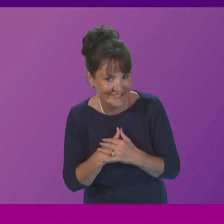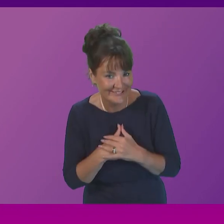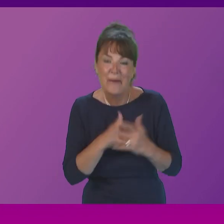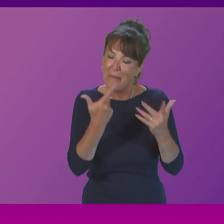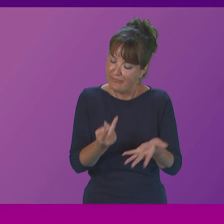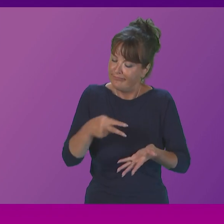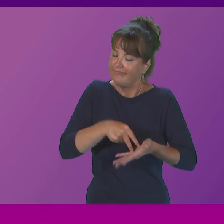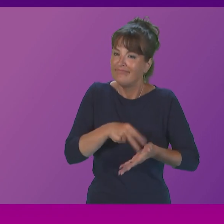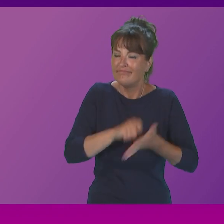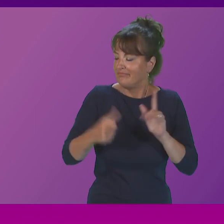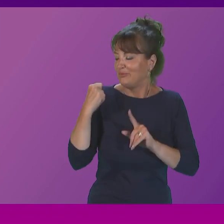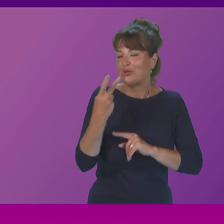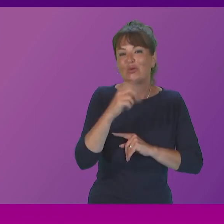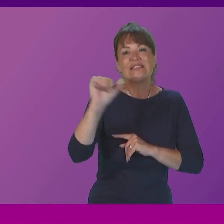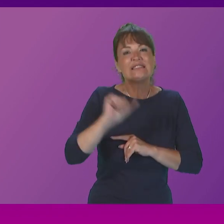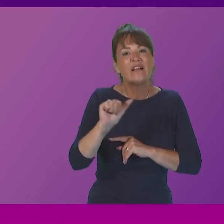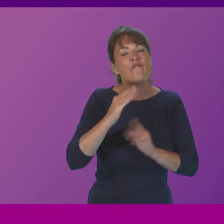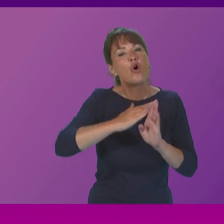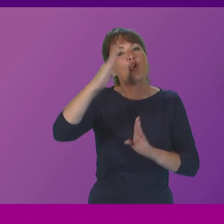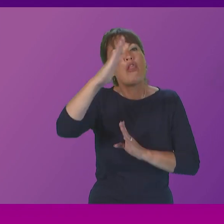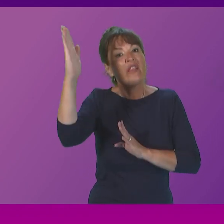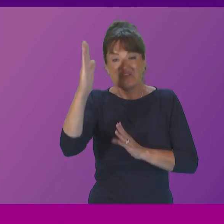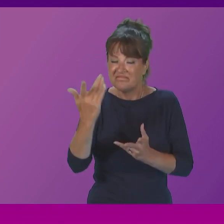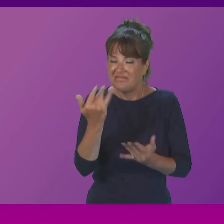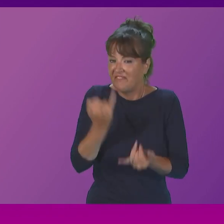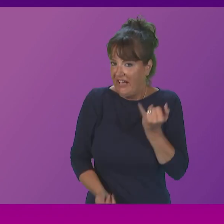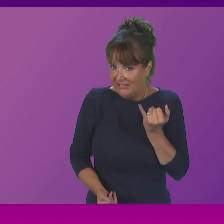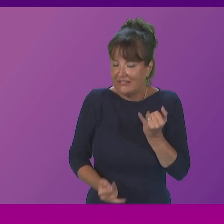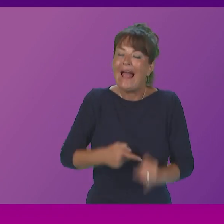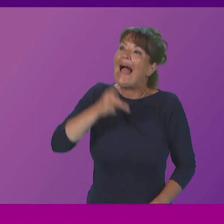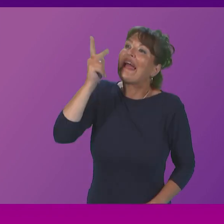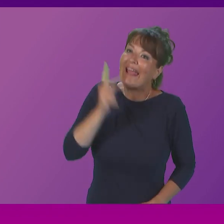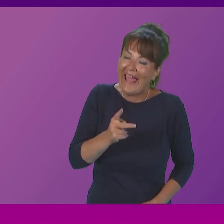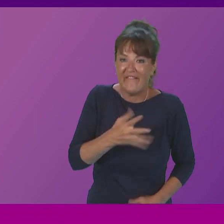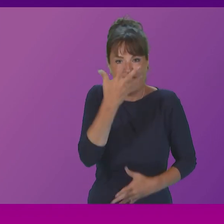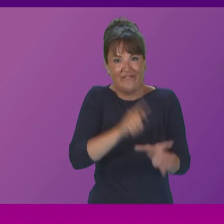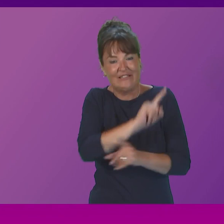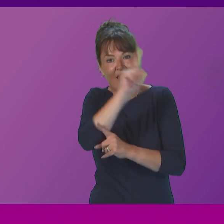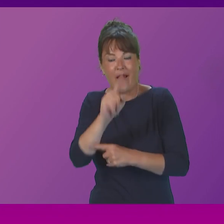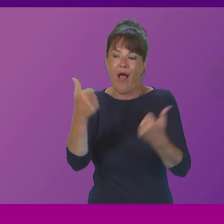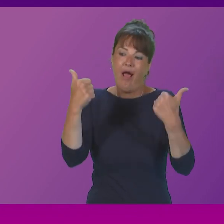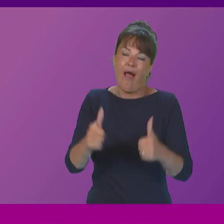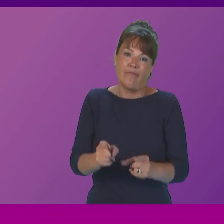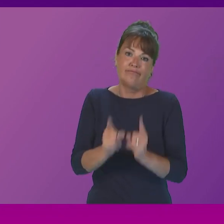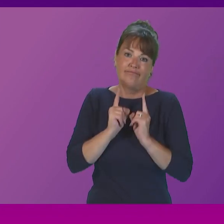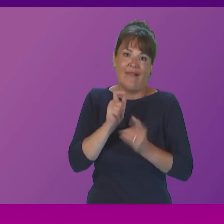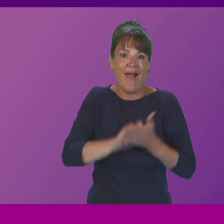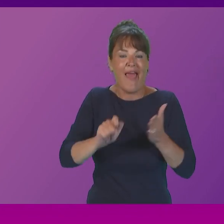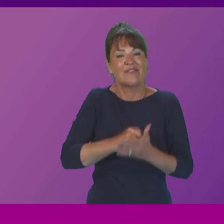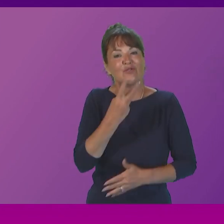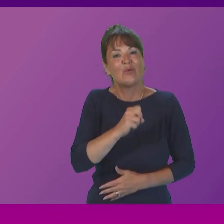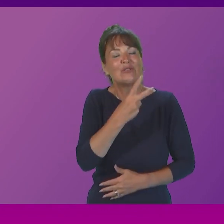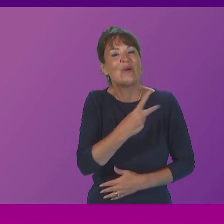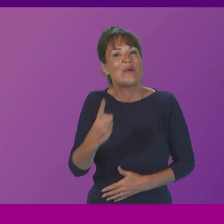stood for election in 2016 for the North East. Didn't get in that time, stood again 5 years later, and was elected in